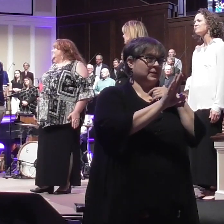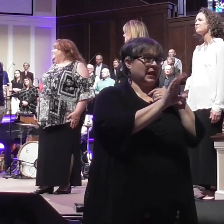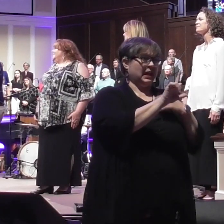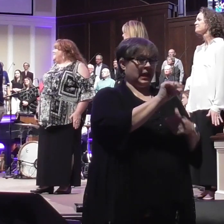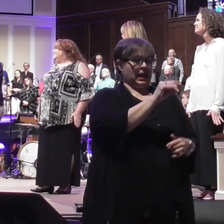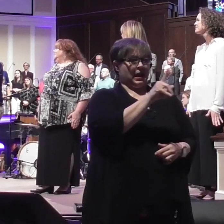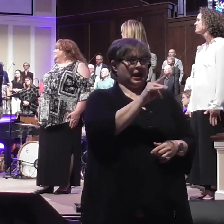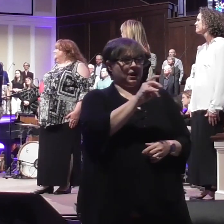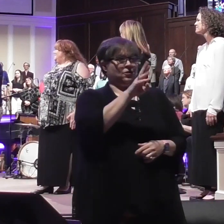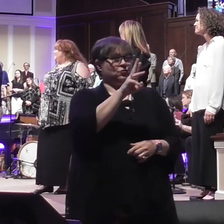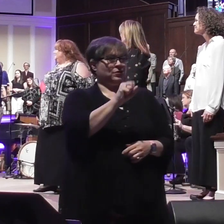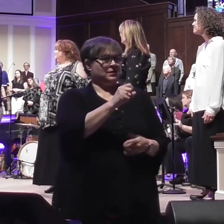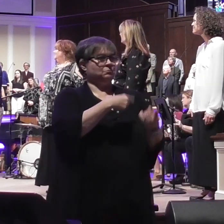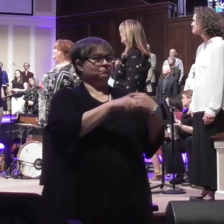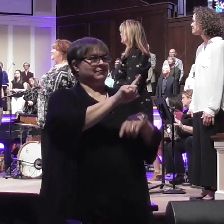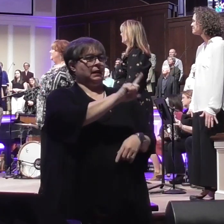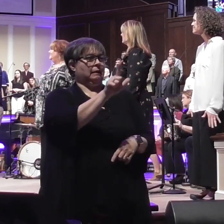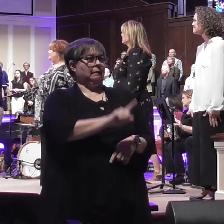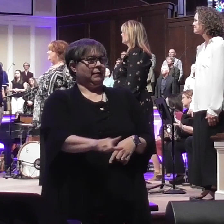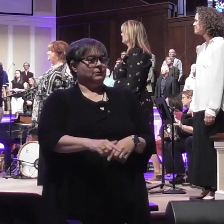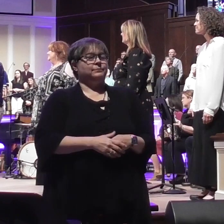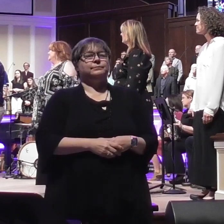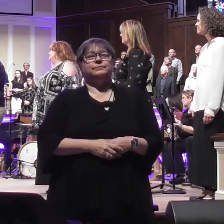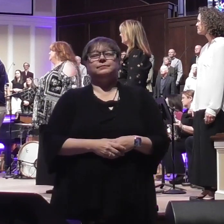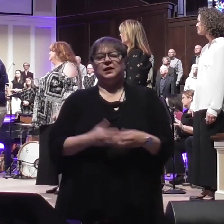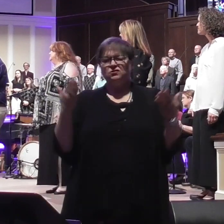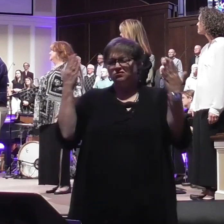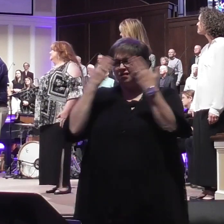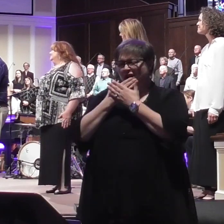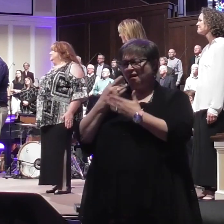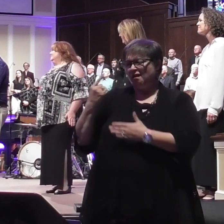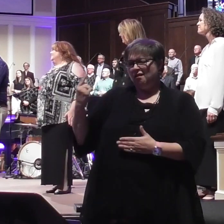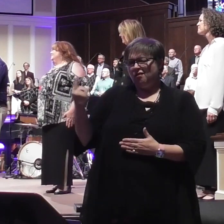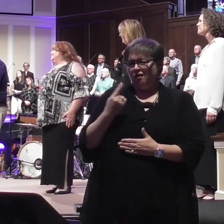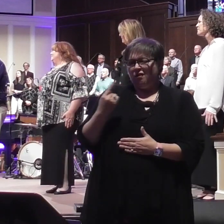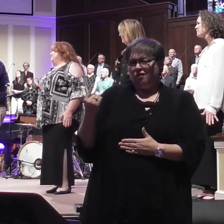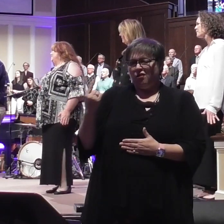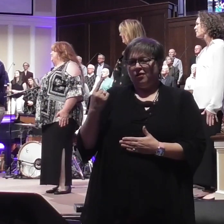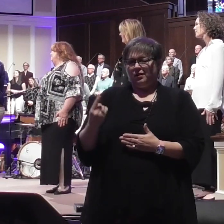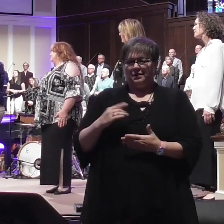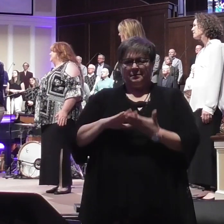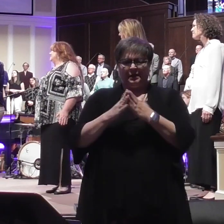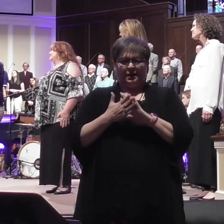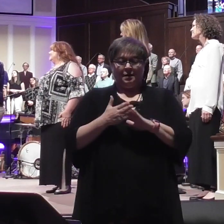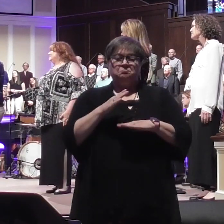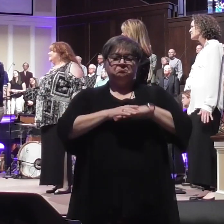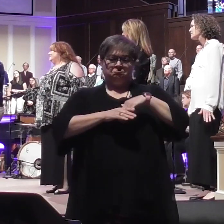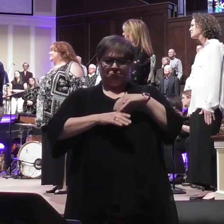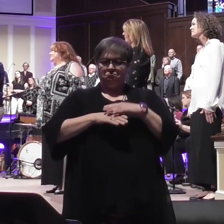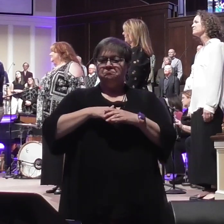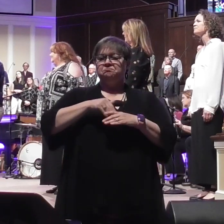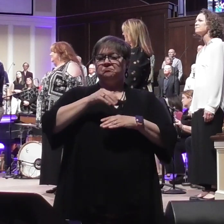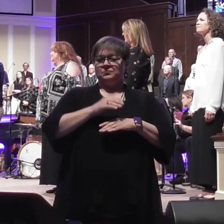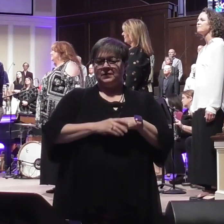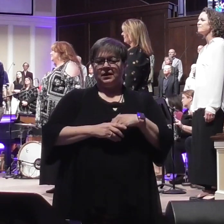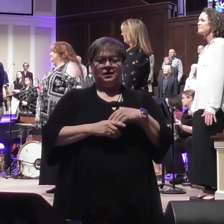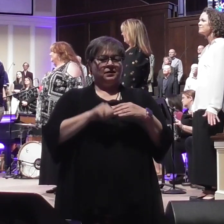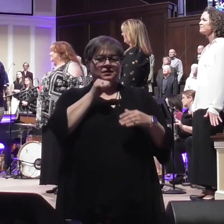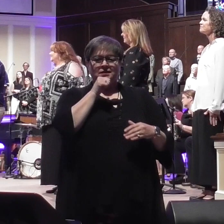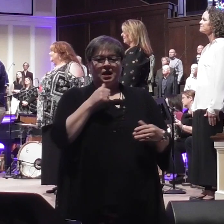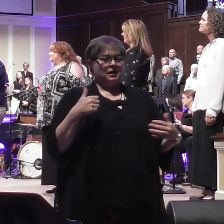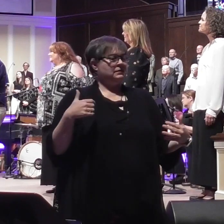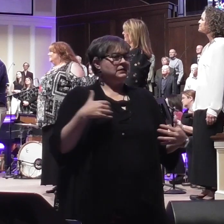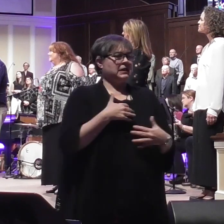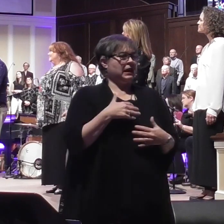In the dark and all alone, growing comfortable, are you too scared